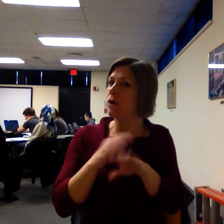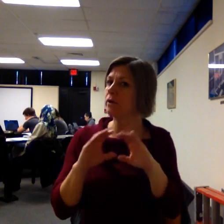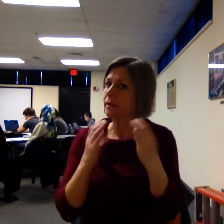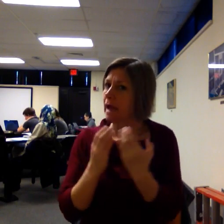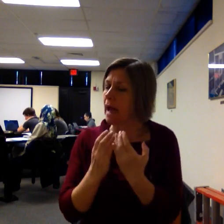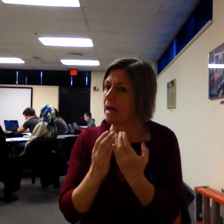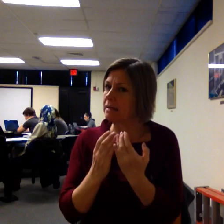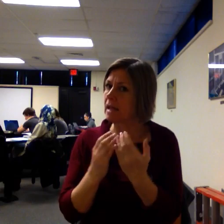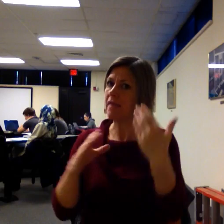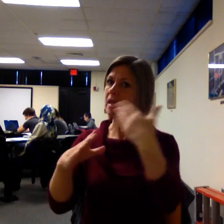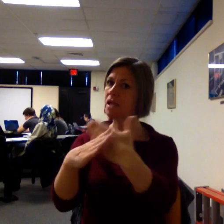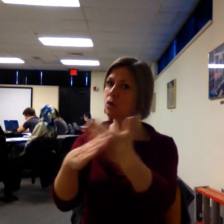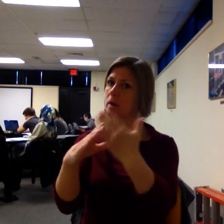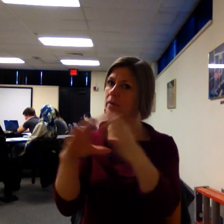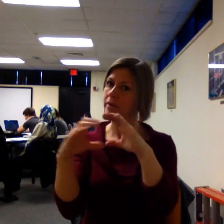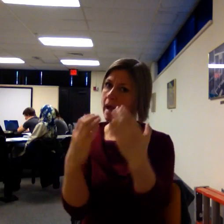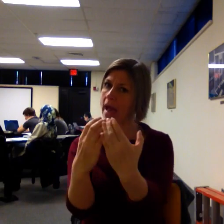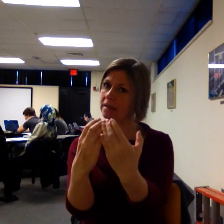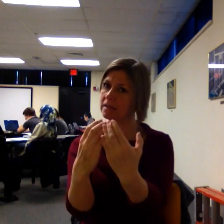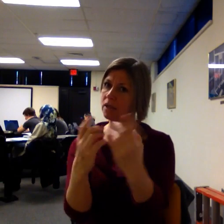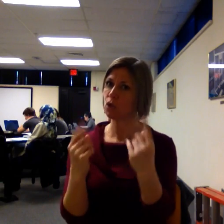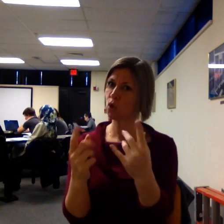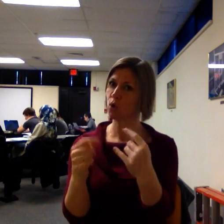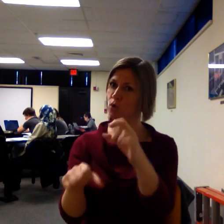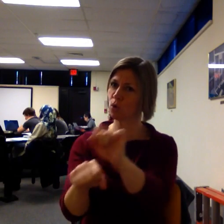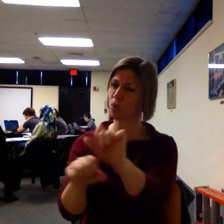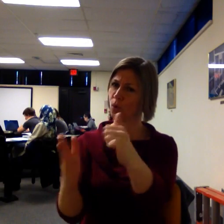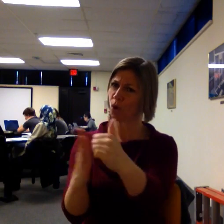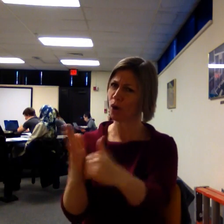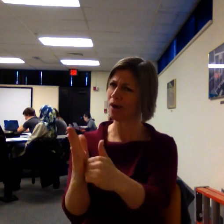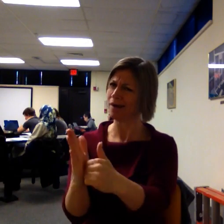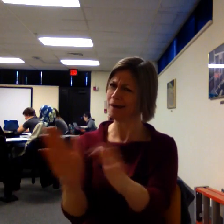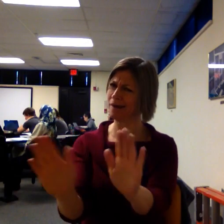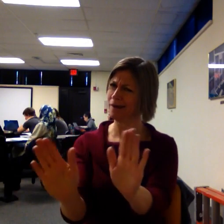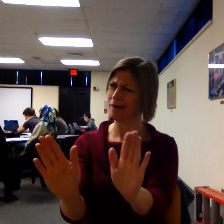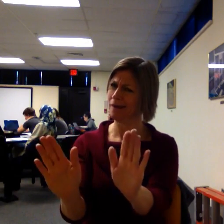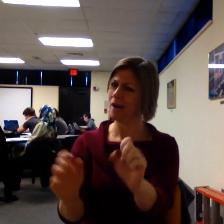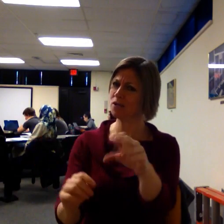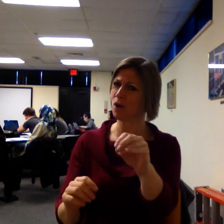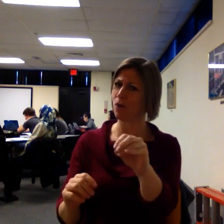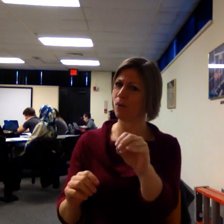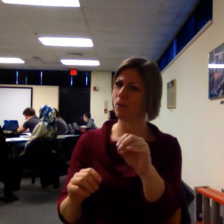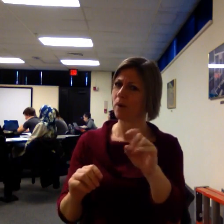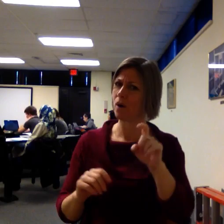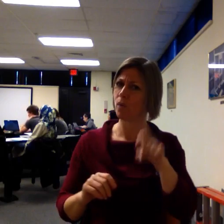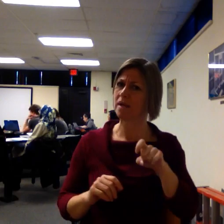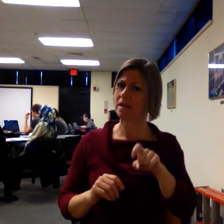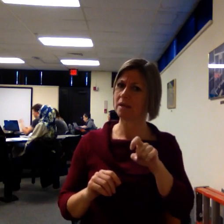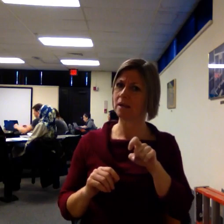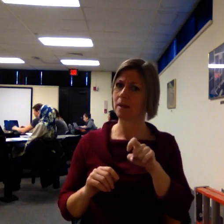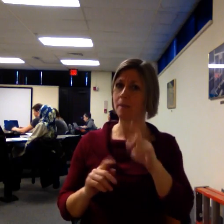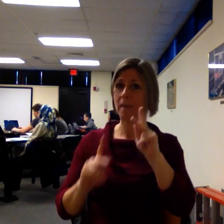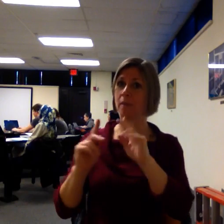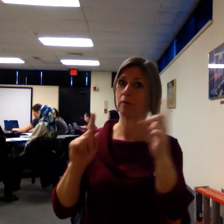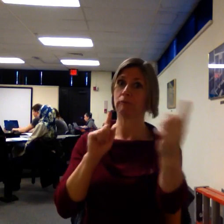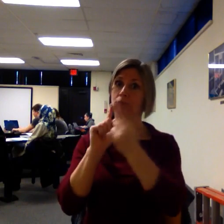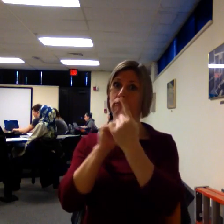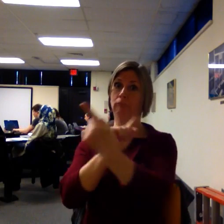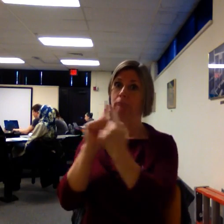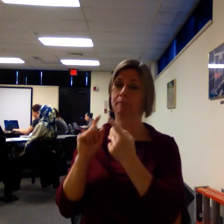interrupting the class to turn in the written assignment. And that's really hard to have a class then with people coming down and trying to hand me stuff. So